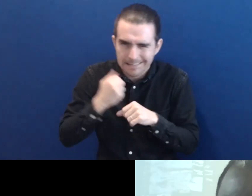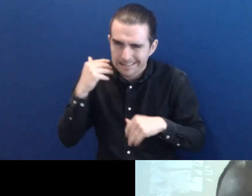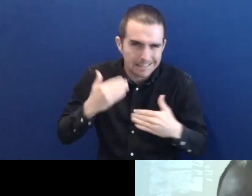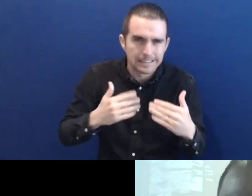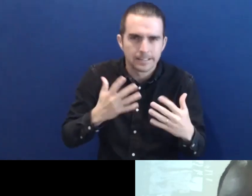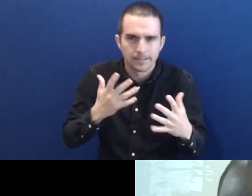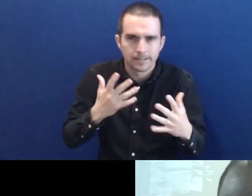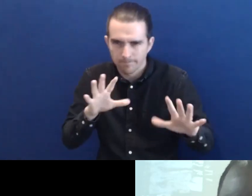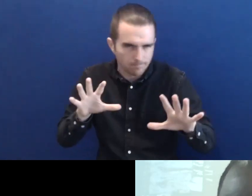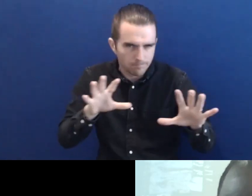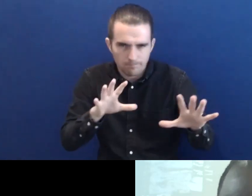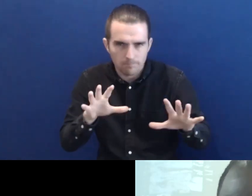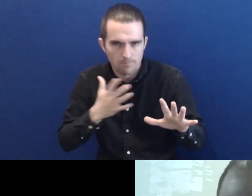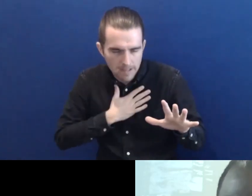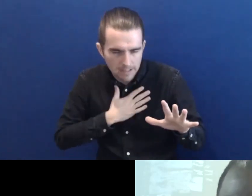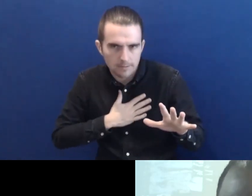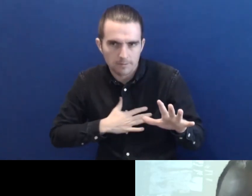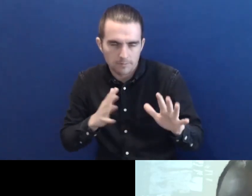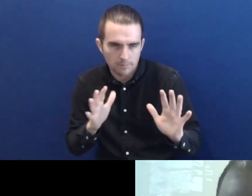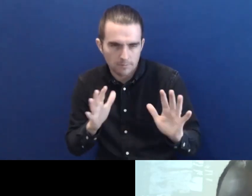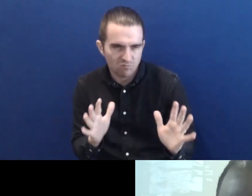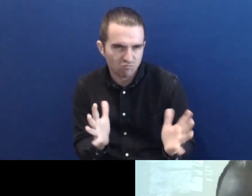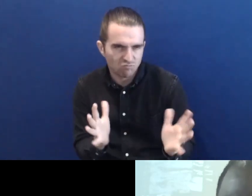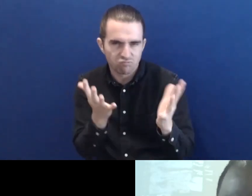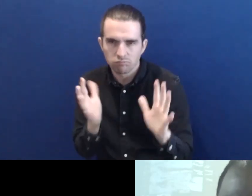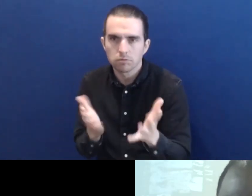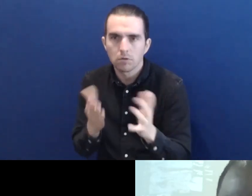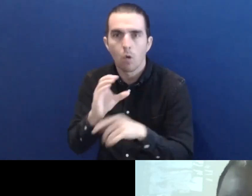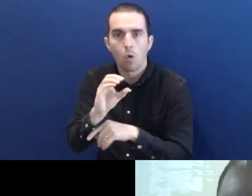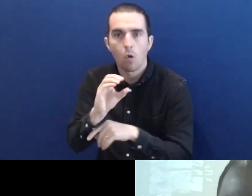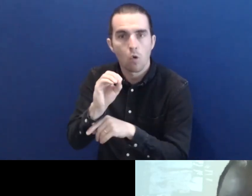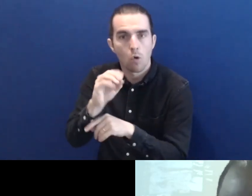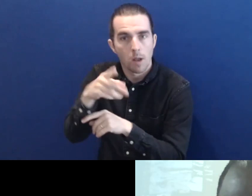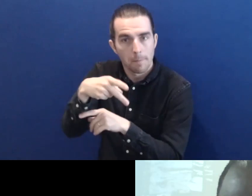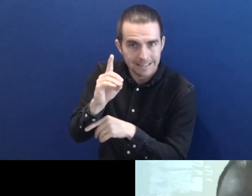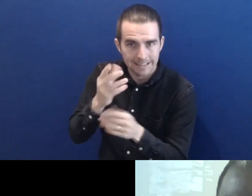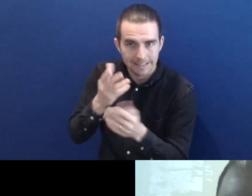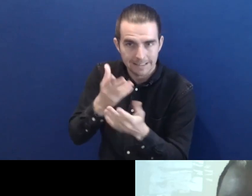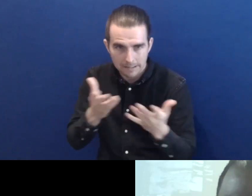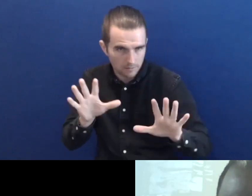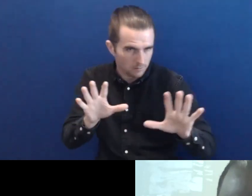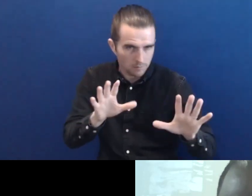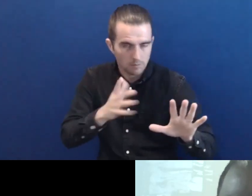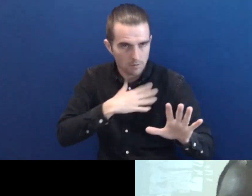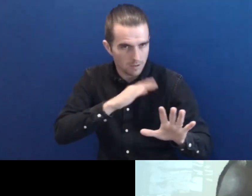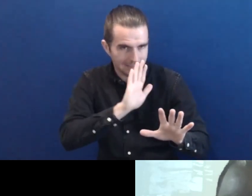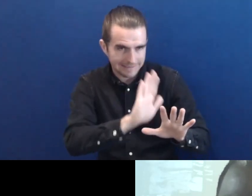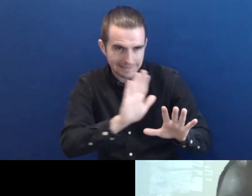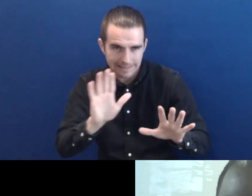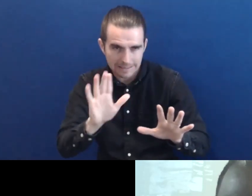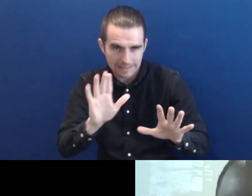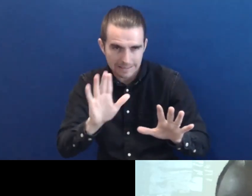our OPDs to advocate for their rights, for their inclusion, the